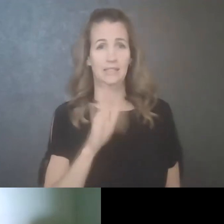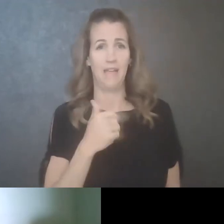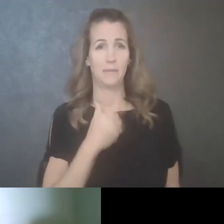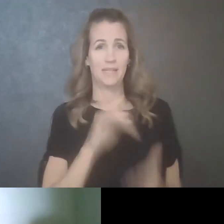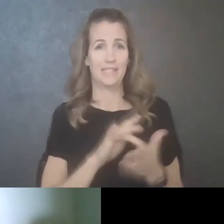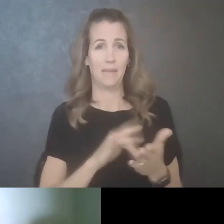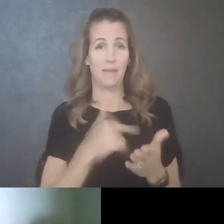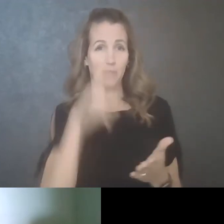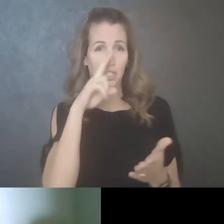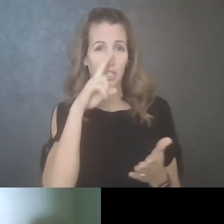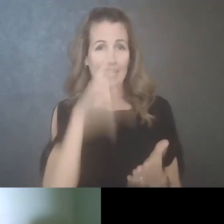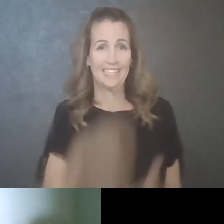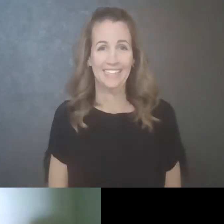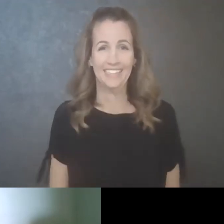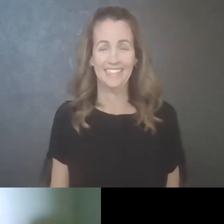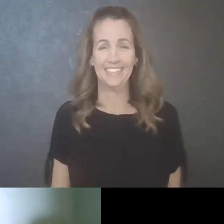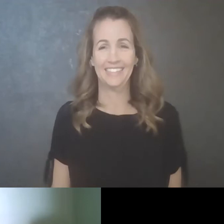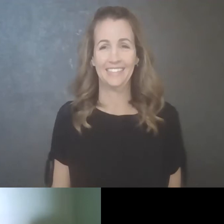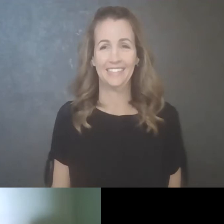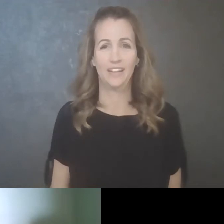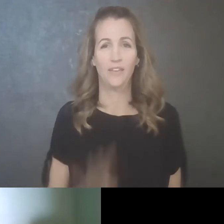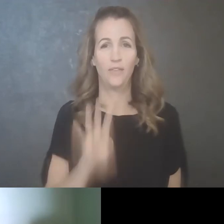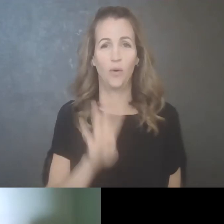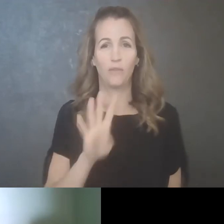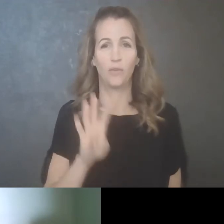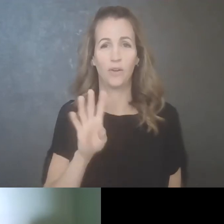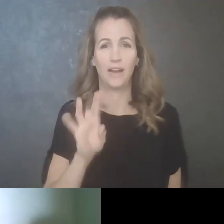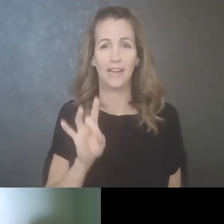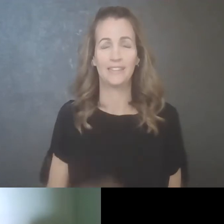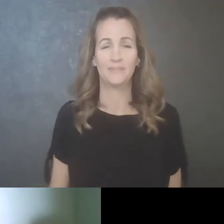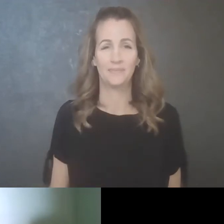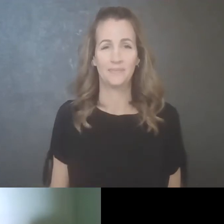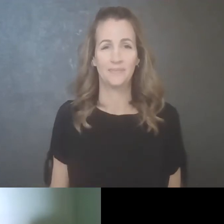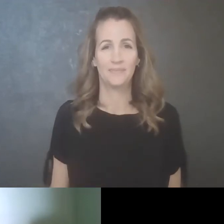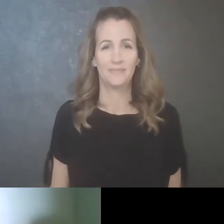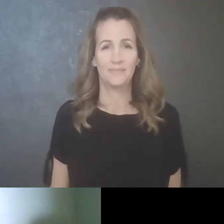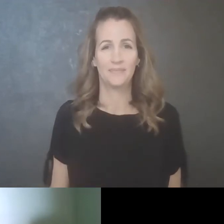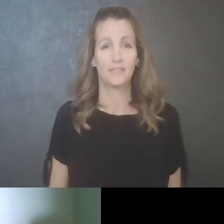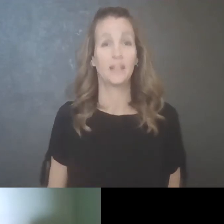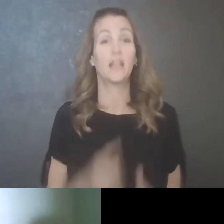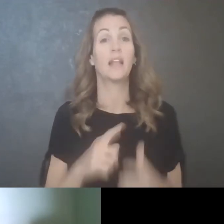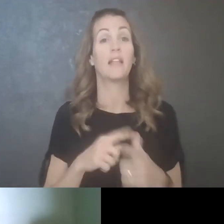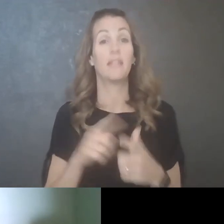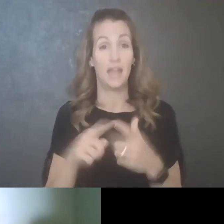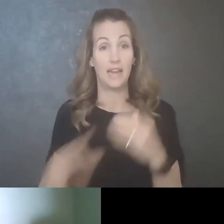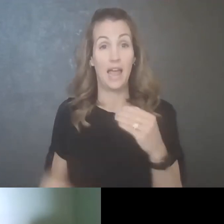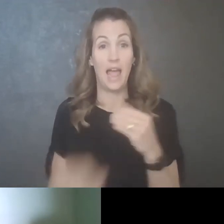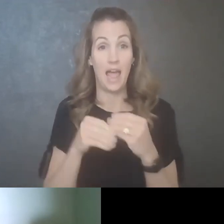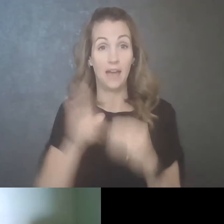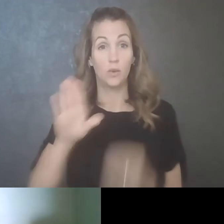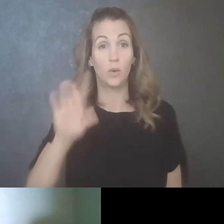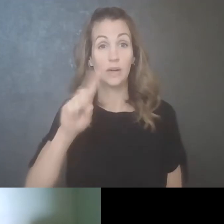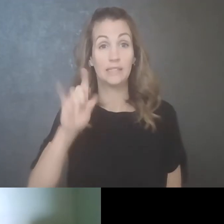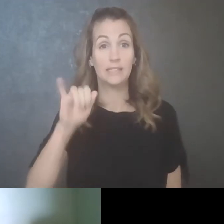cheating. Okay. 448. No, that's fine. And just add your zip code. What zip code are